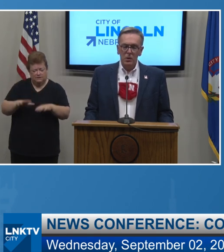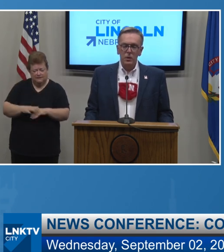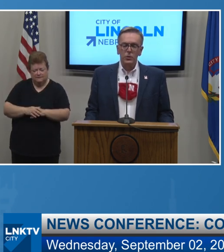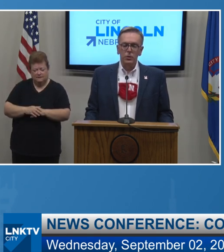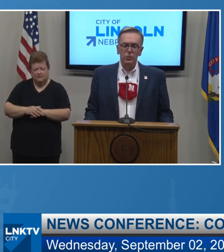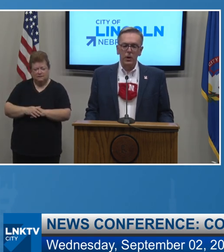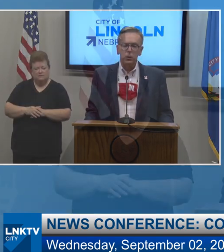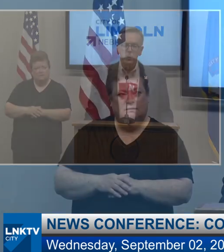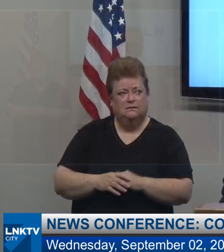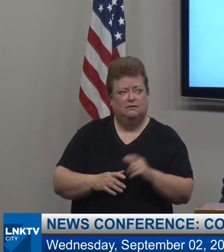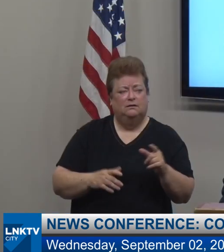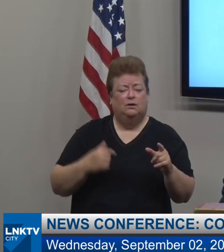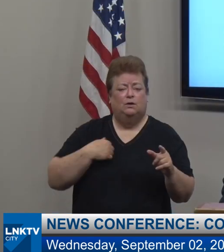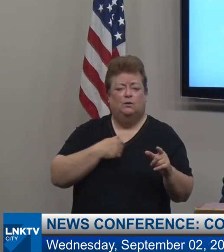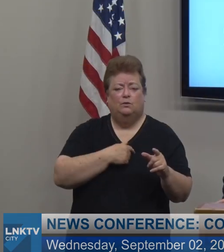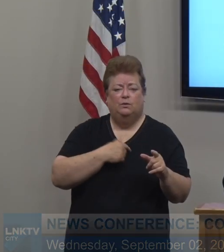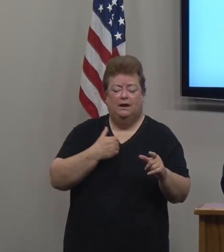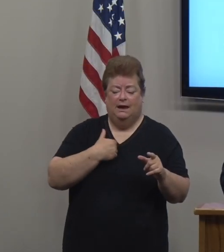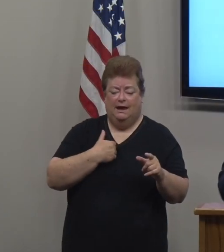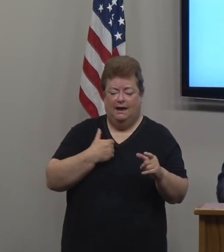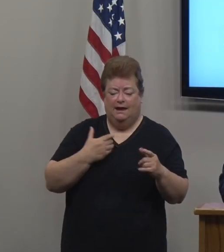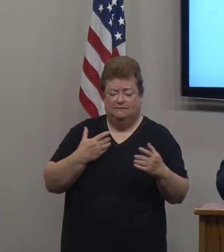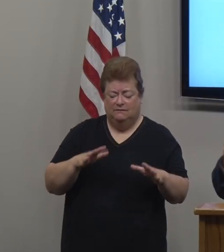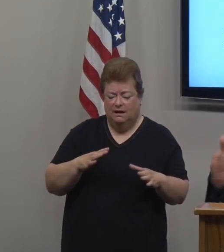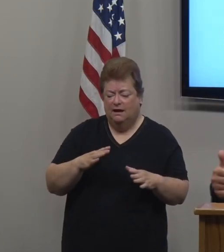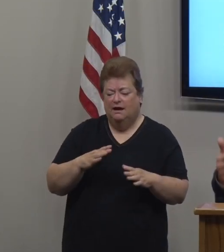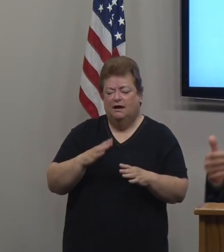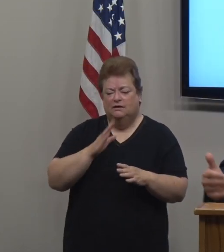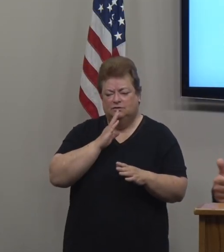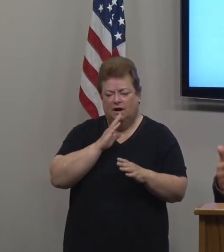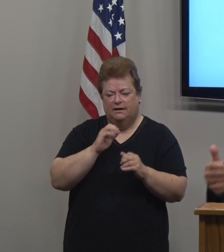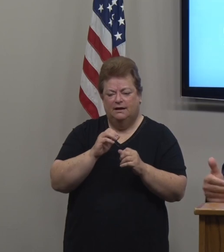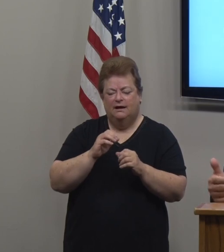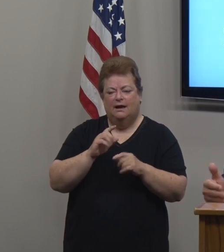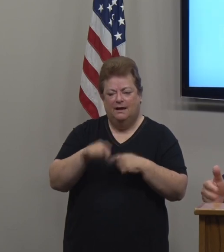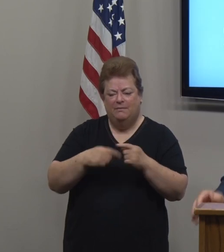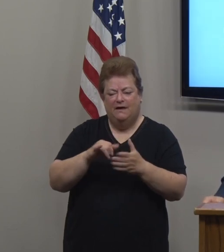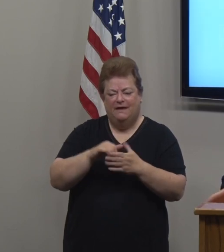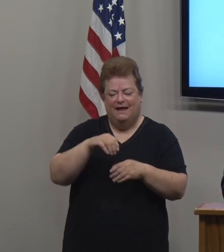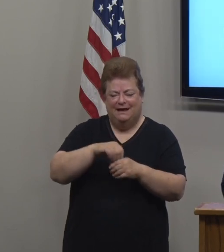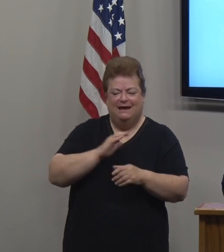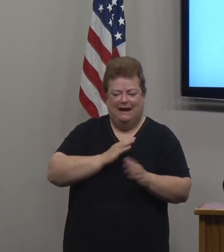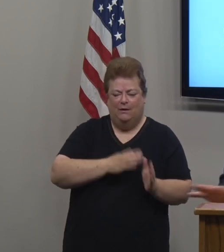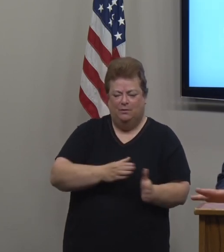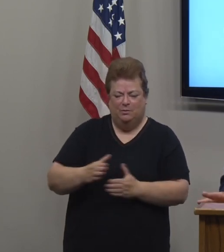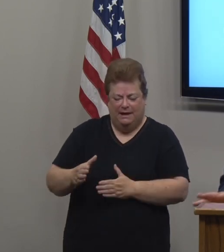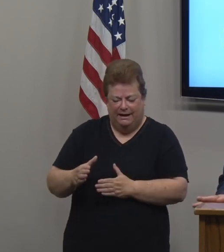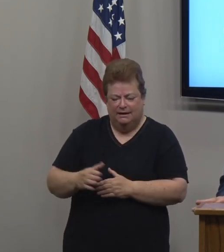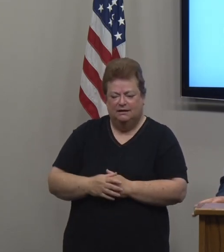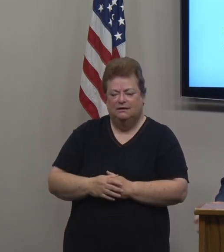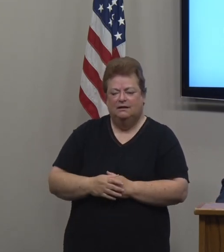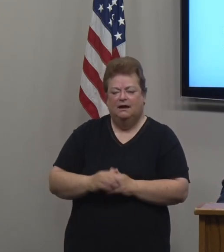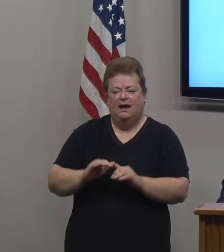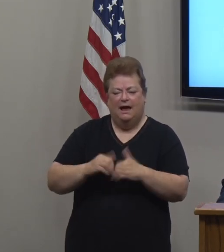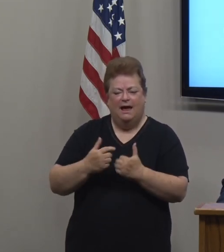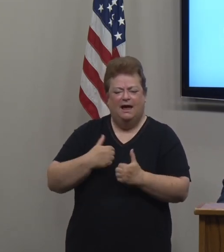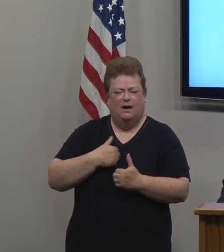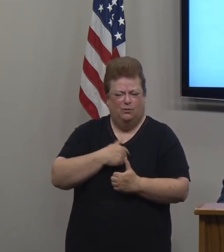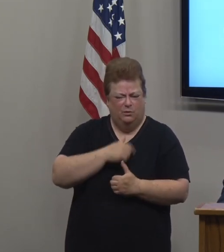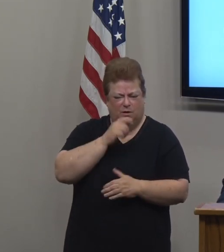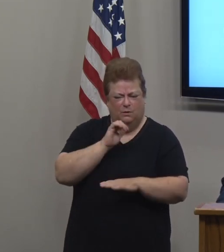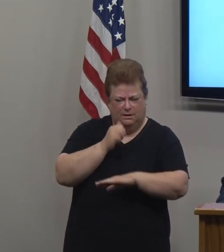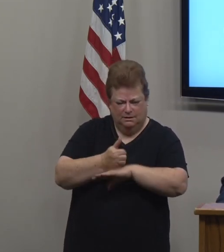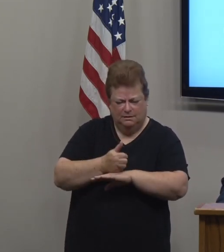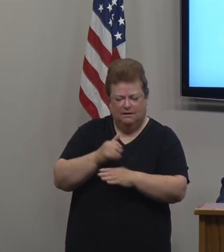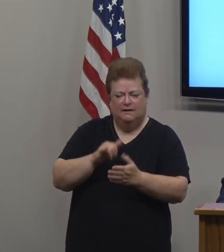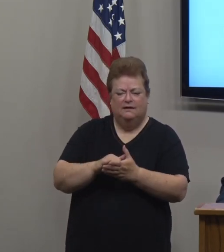campus? Yeah, so Riley, we have actually been talking about and in our planning for some, talking about how we would